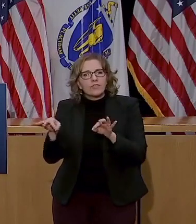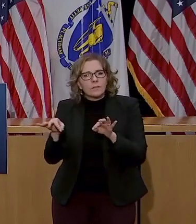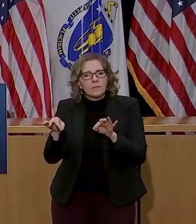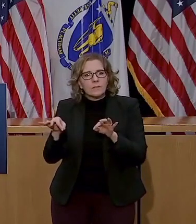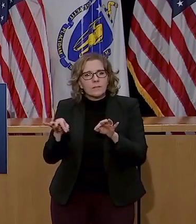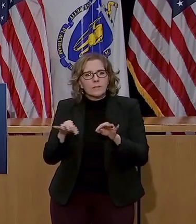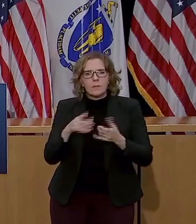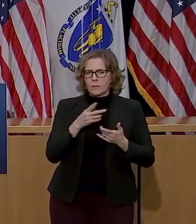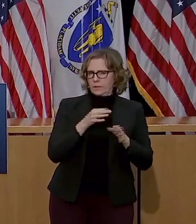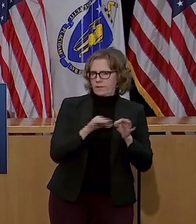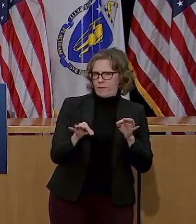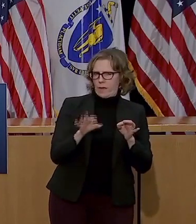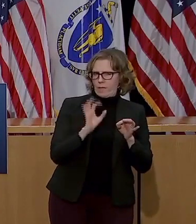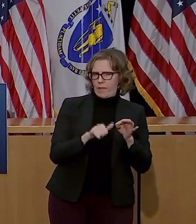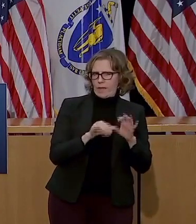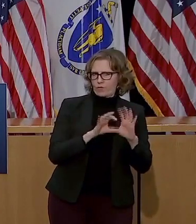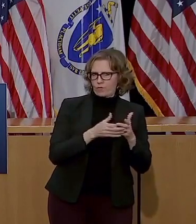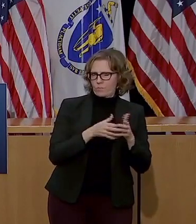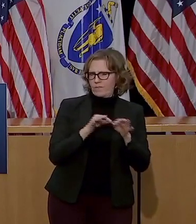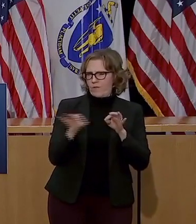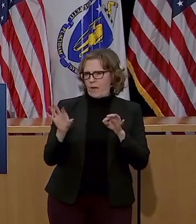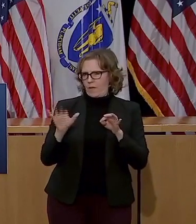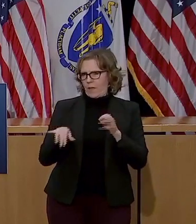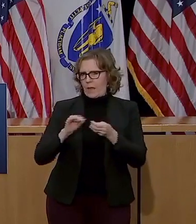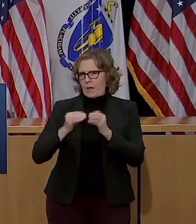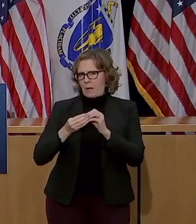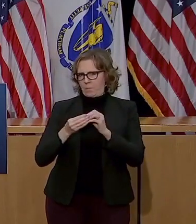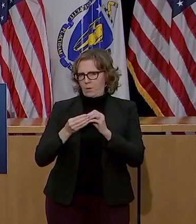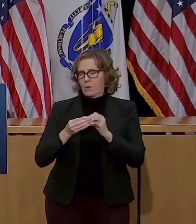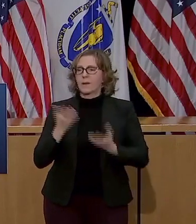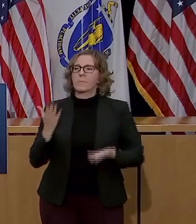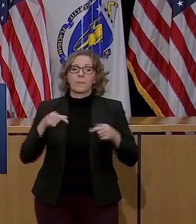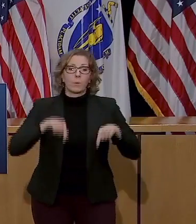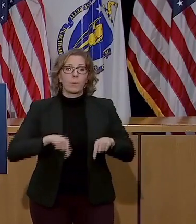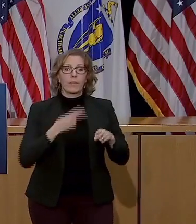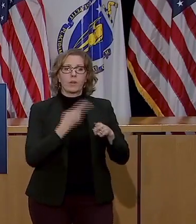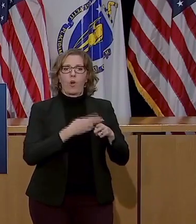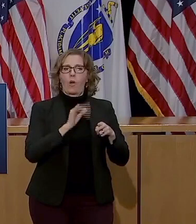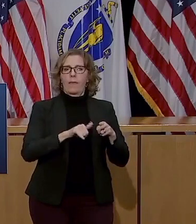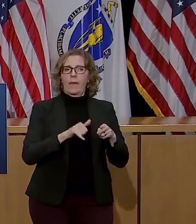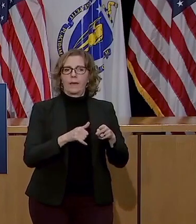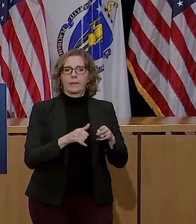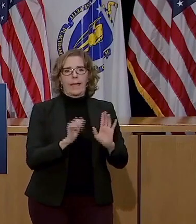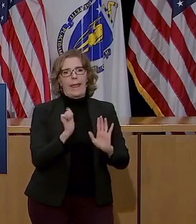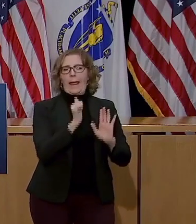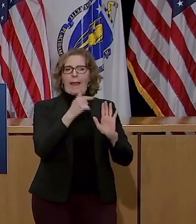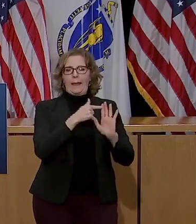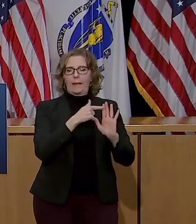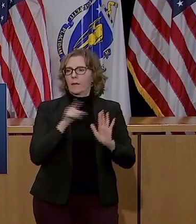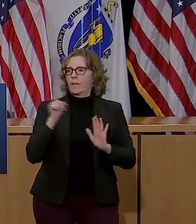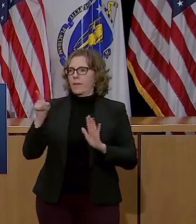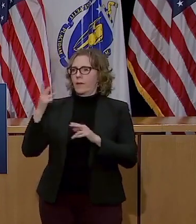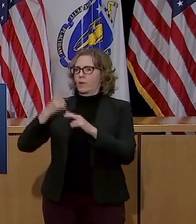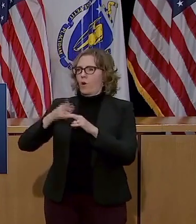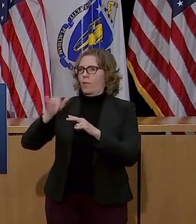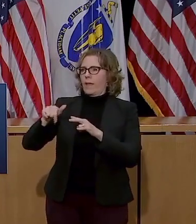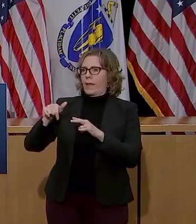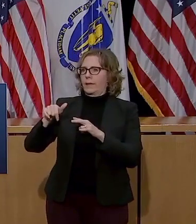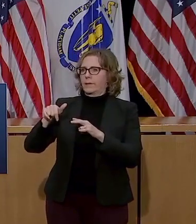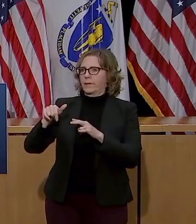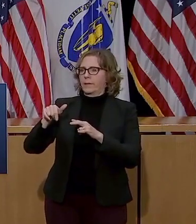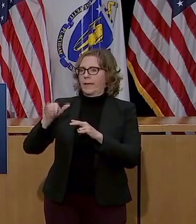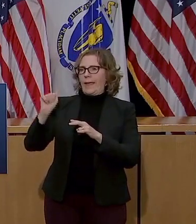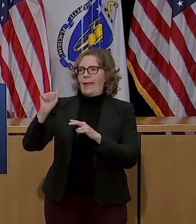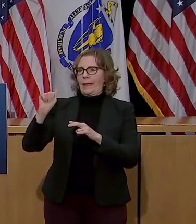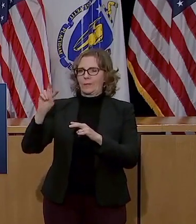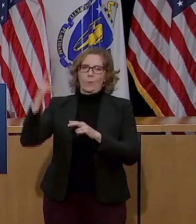with what we might call an A in our database. They call an A squared